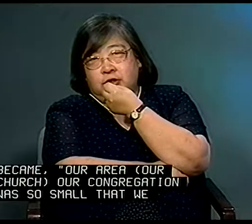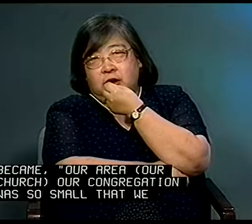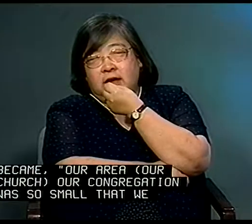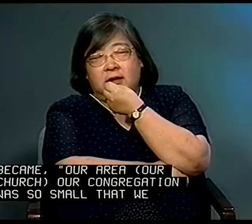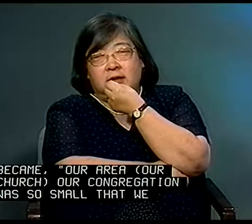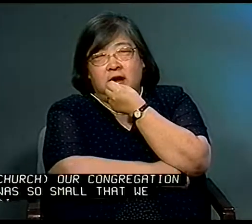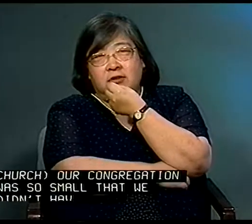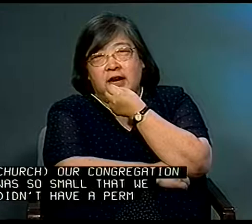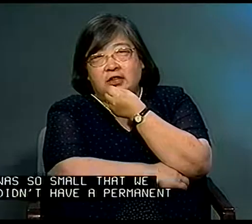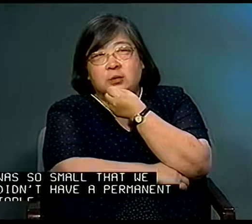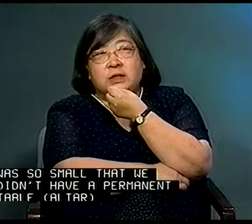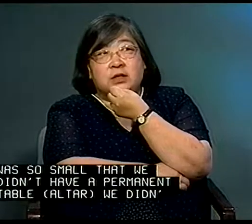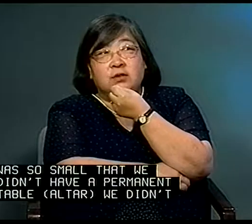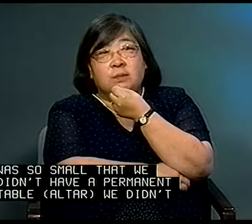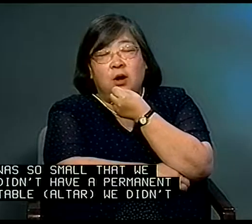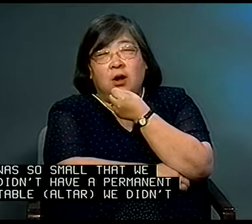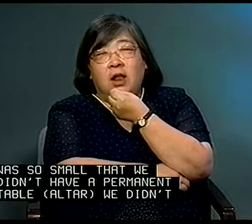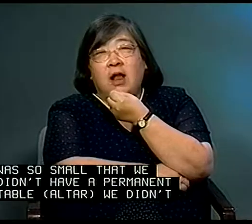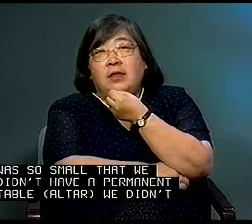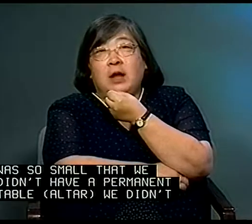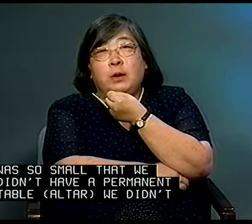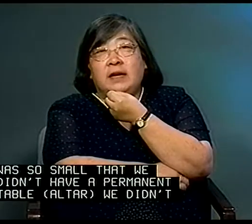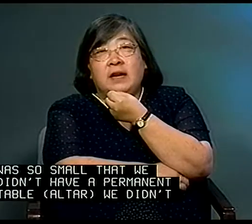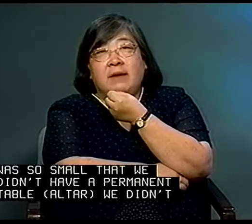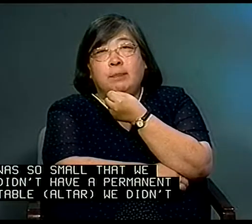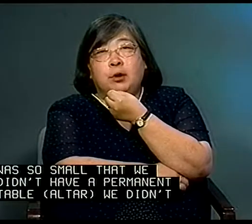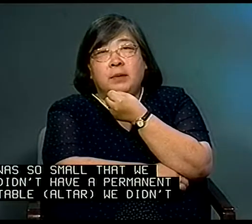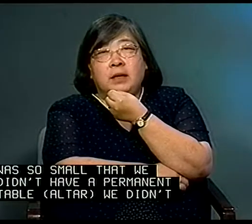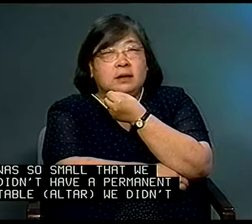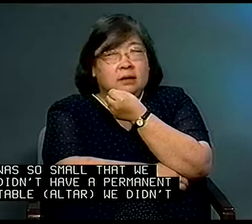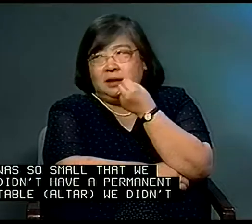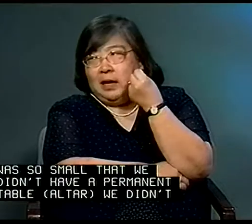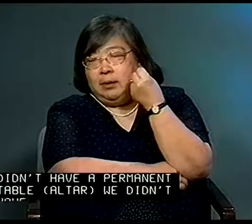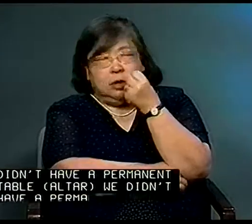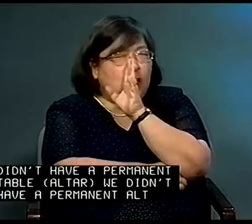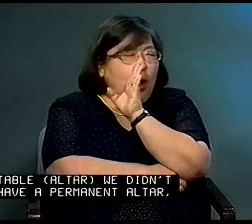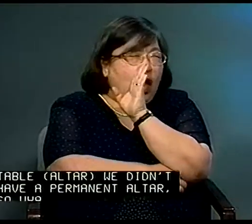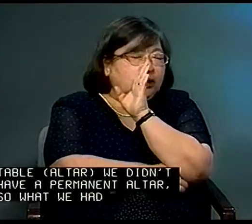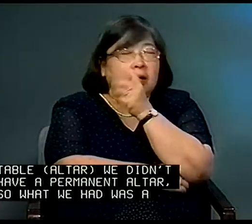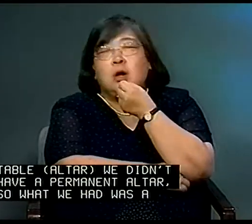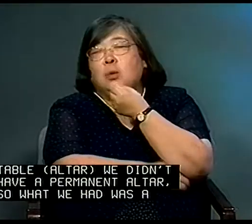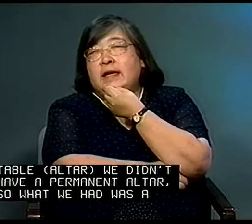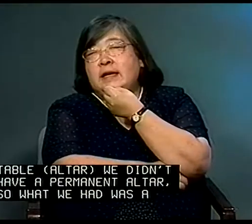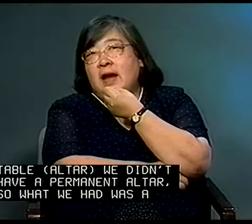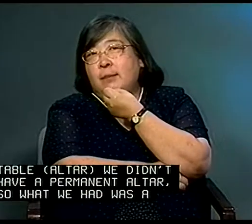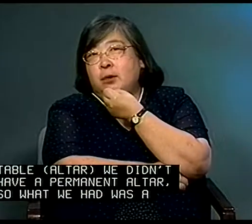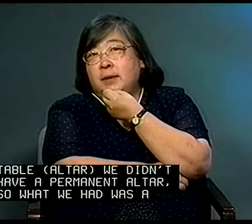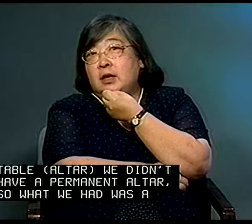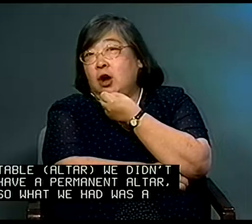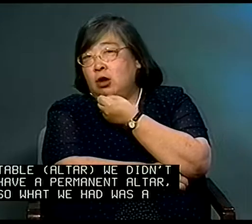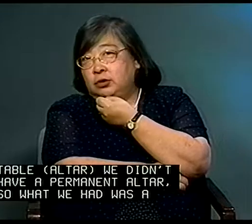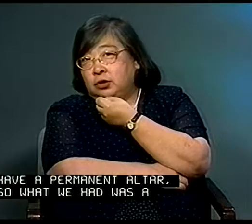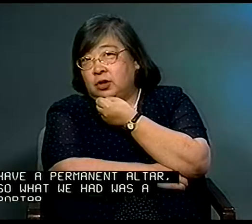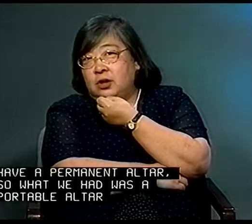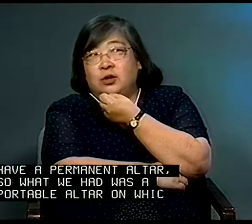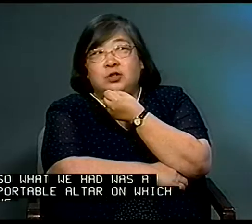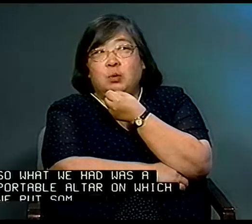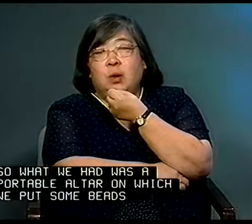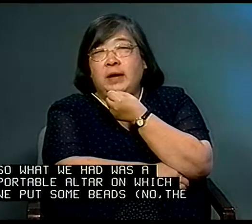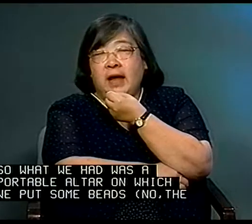our congregation was so small that we didn't have a permanent table, no, altar. We didn't have a permanent altar. So what we had